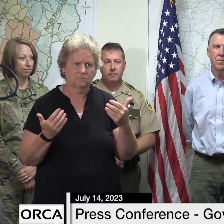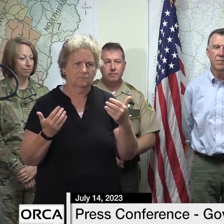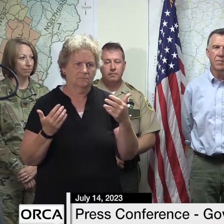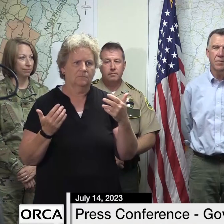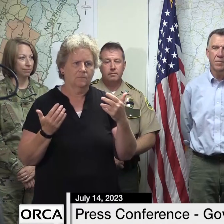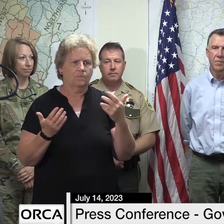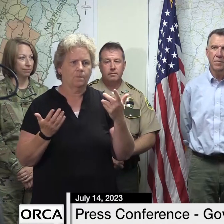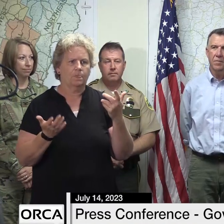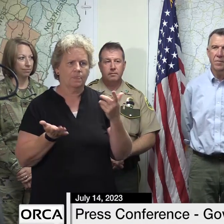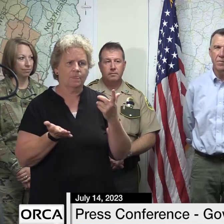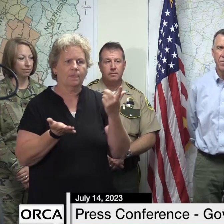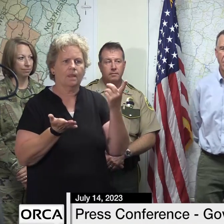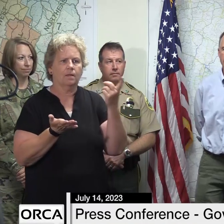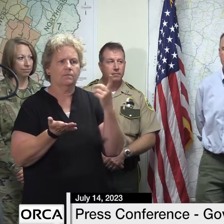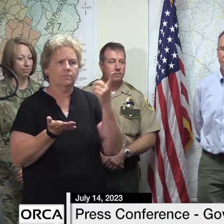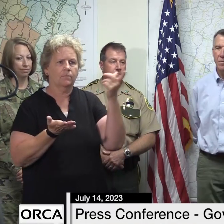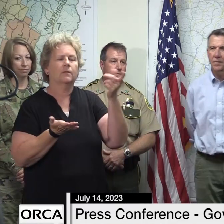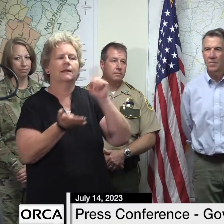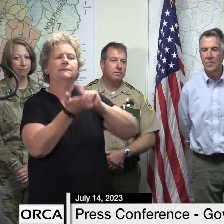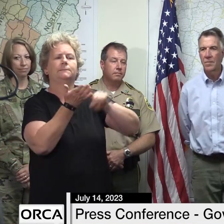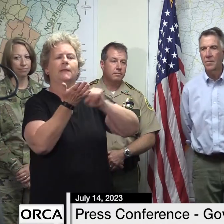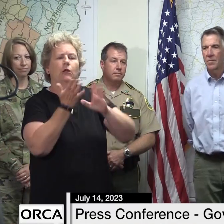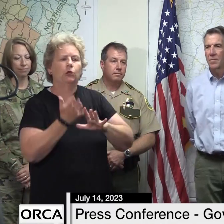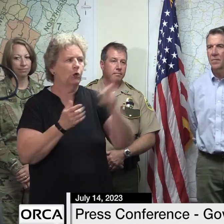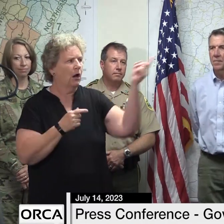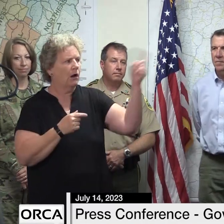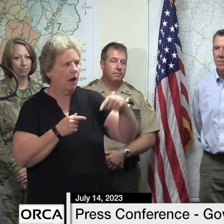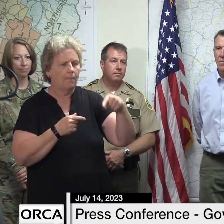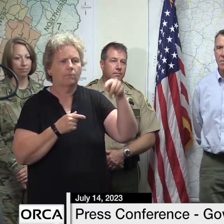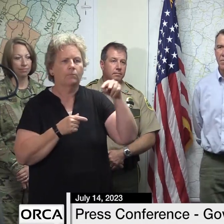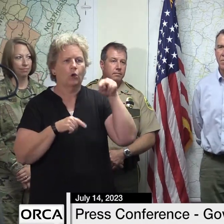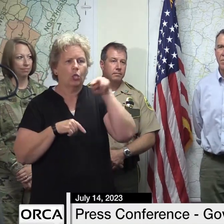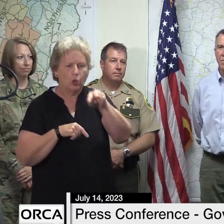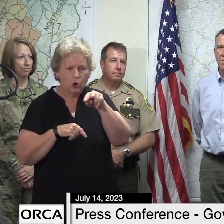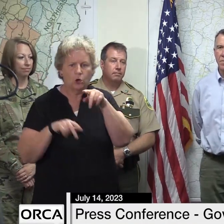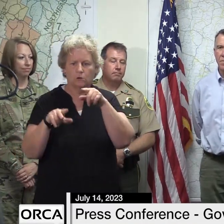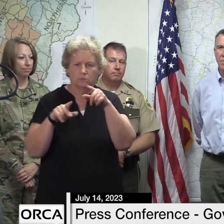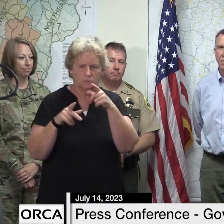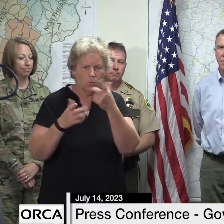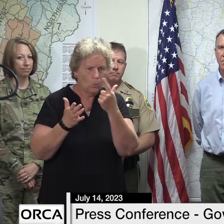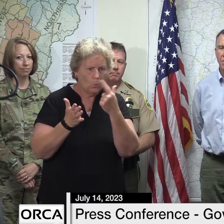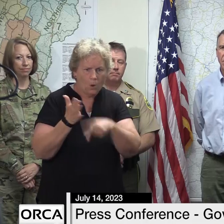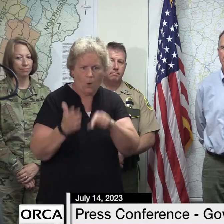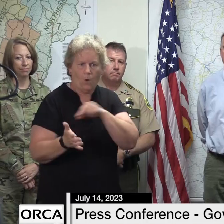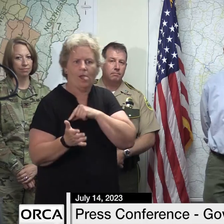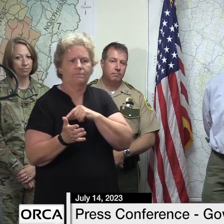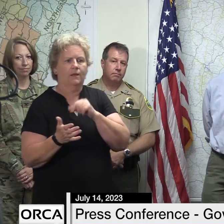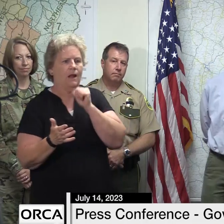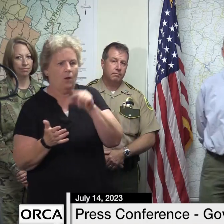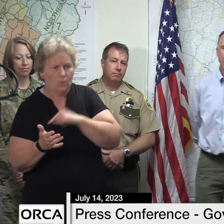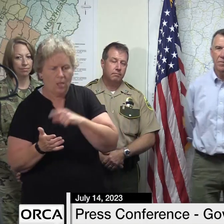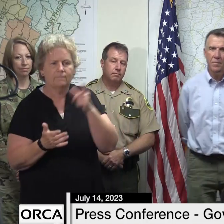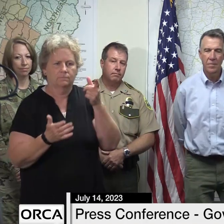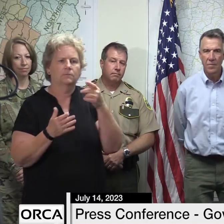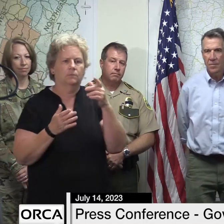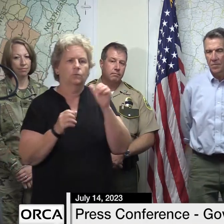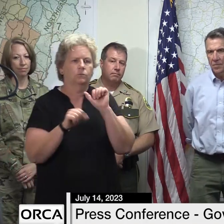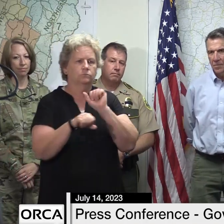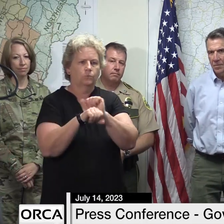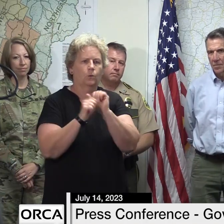what has been repaired, anything that may have been impacted by the storm. I know that FEMA is able to provide, I think it's a